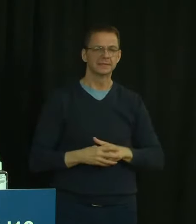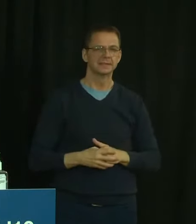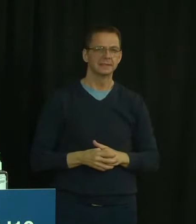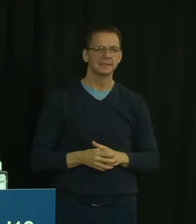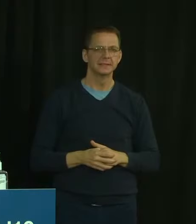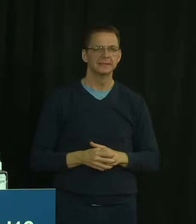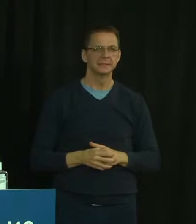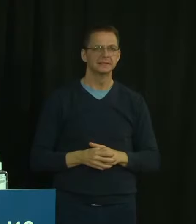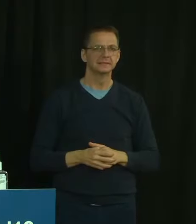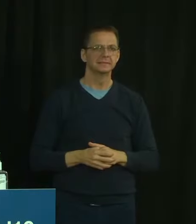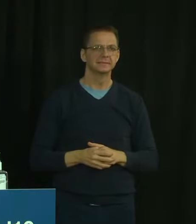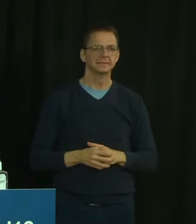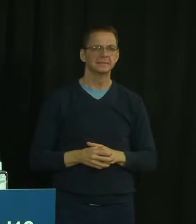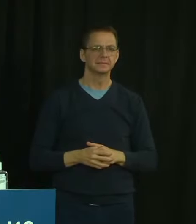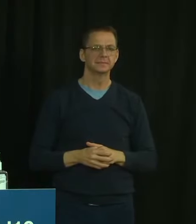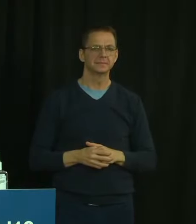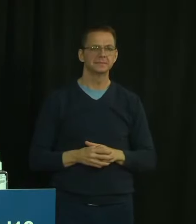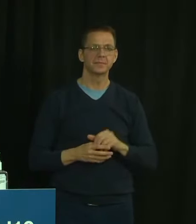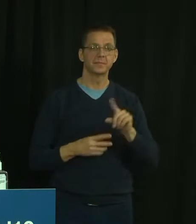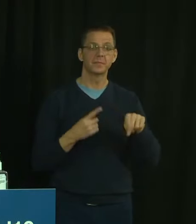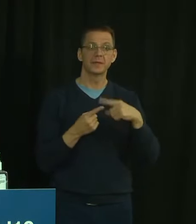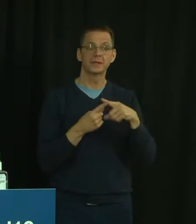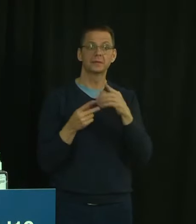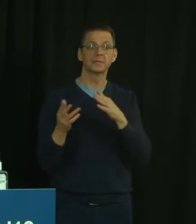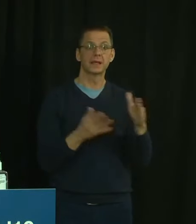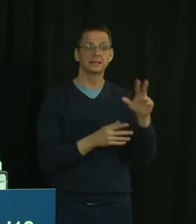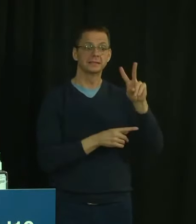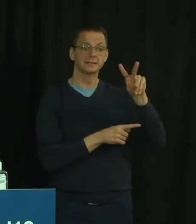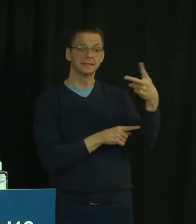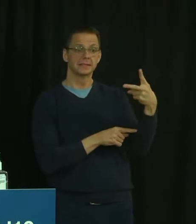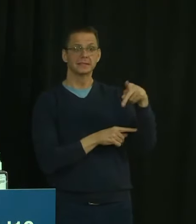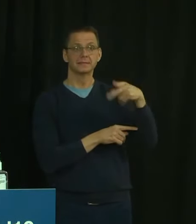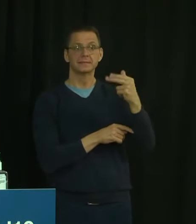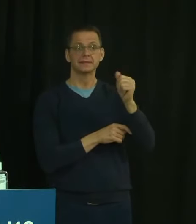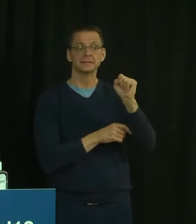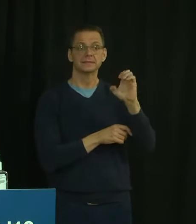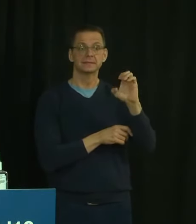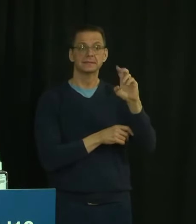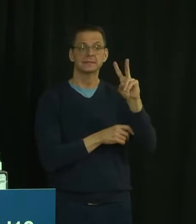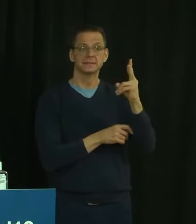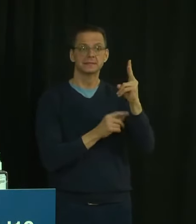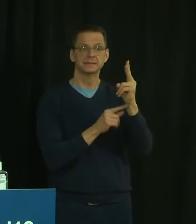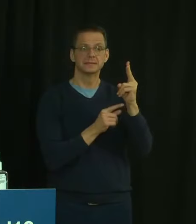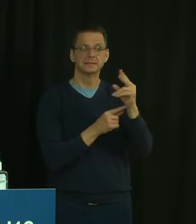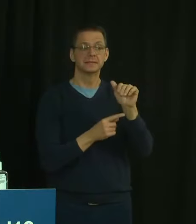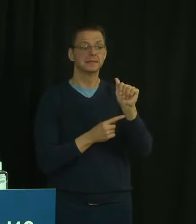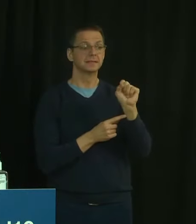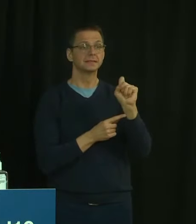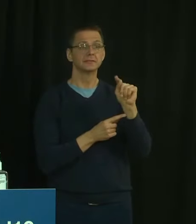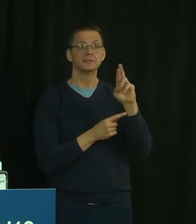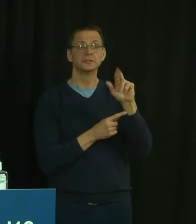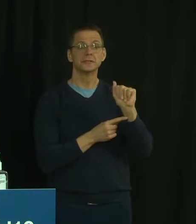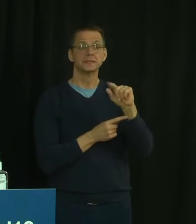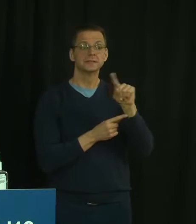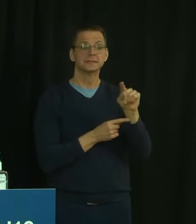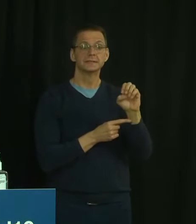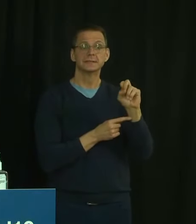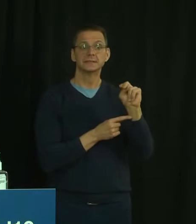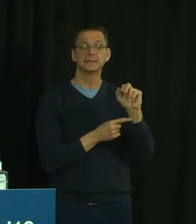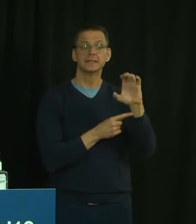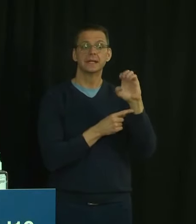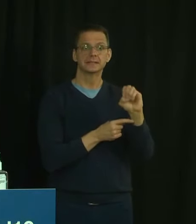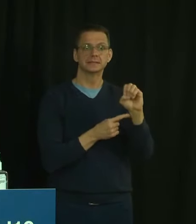for their second dose in the months ahead. I know this sort of news may cause some concern for Albertans, and that is